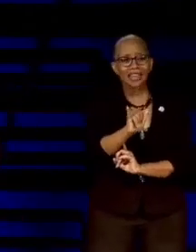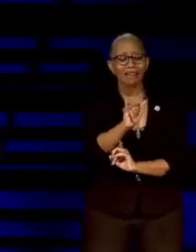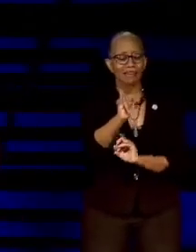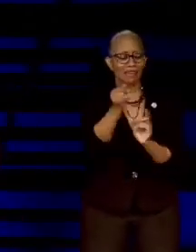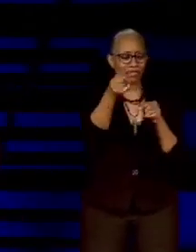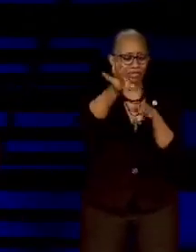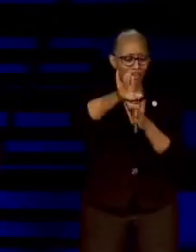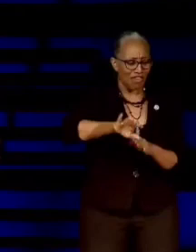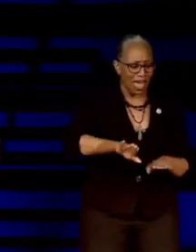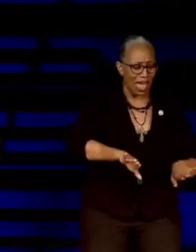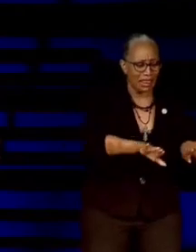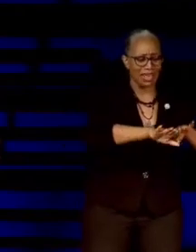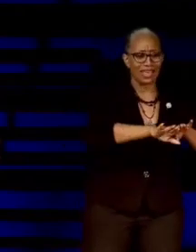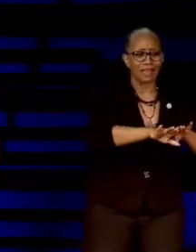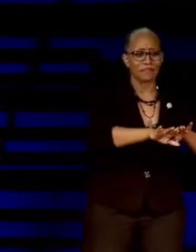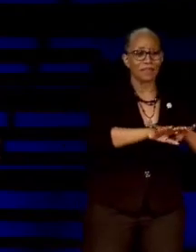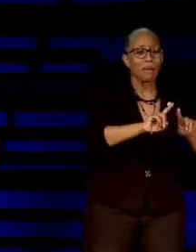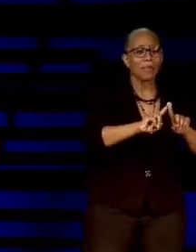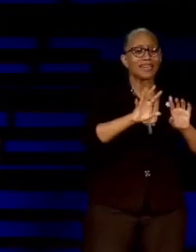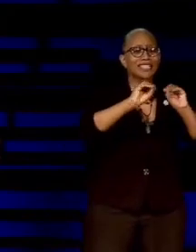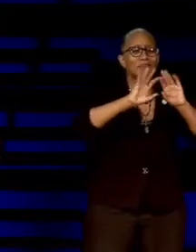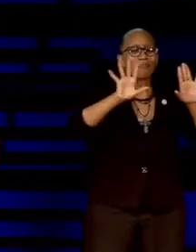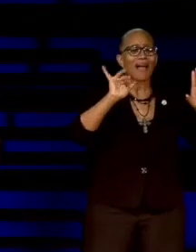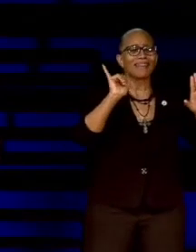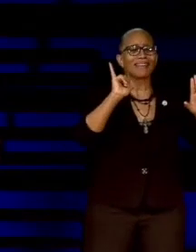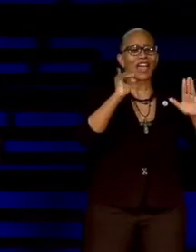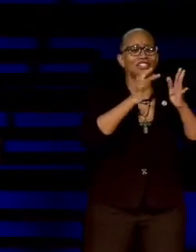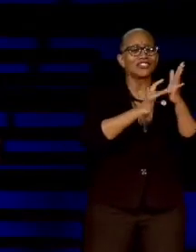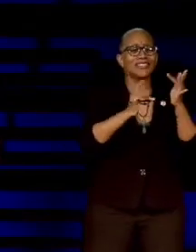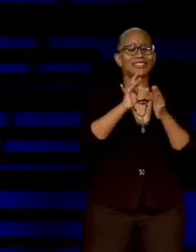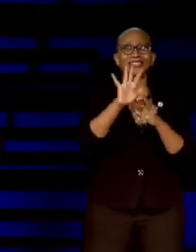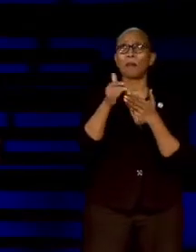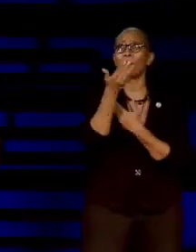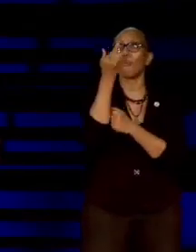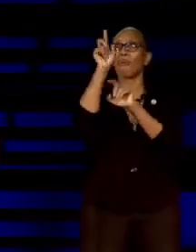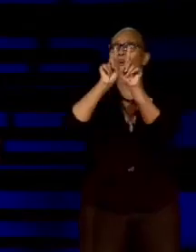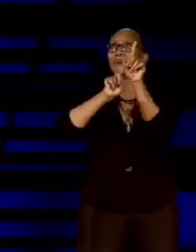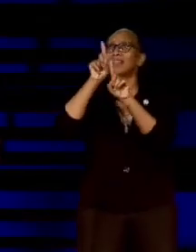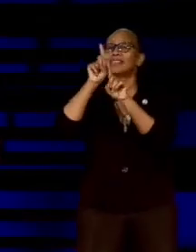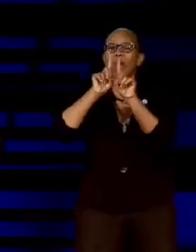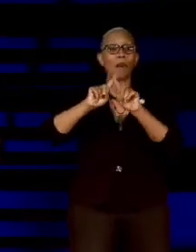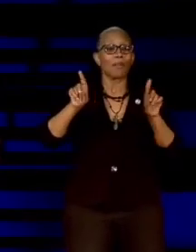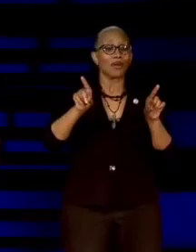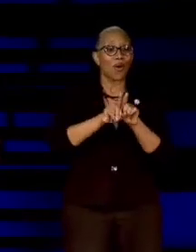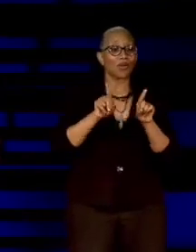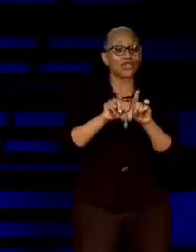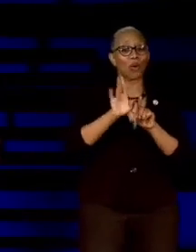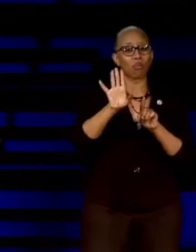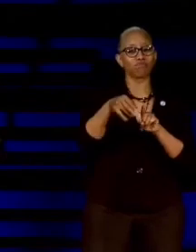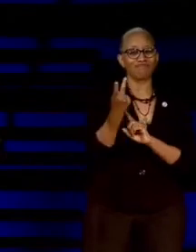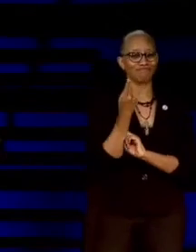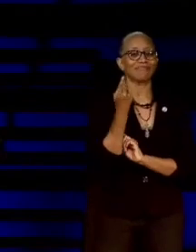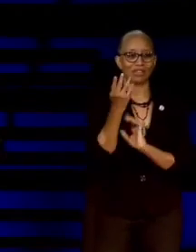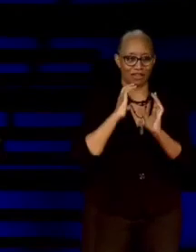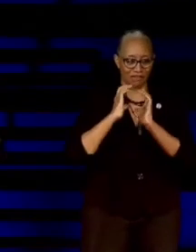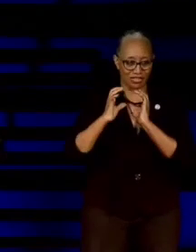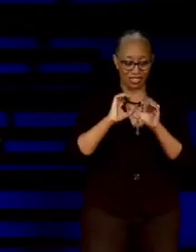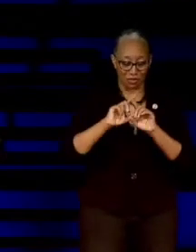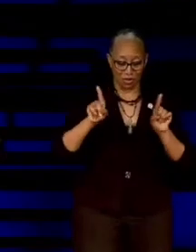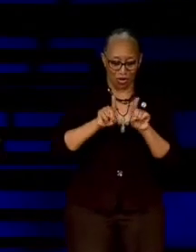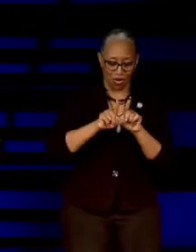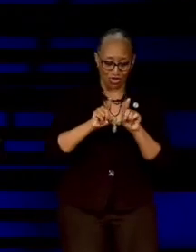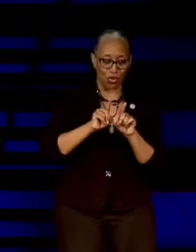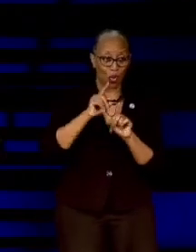and it's bright as the morning sun. He said, not only Tyron did we see a shining face, but we